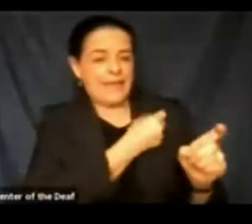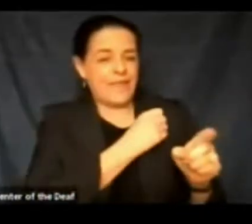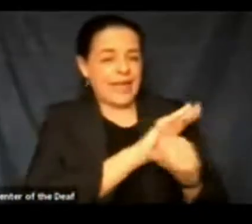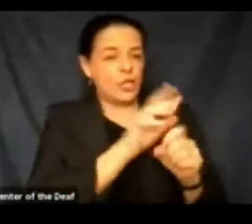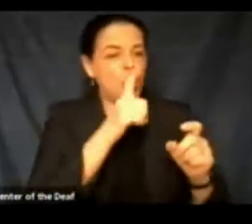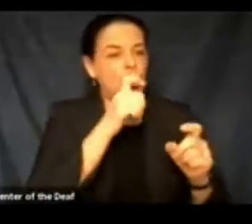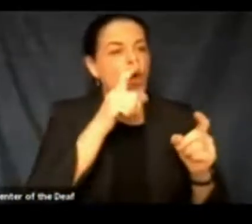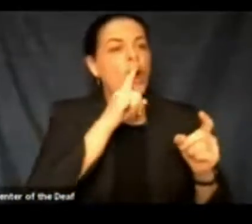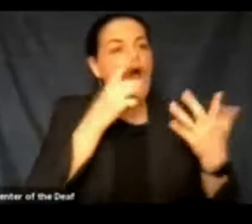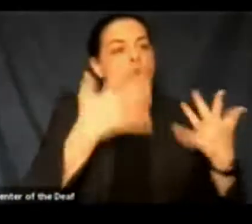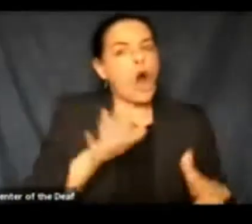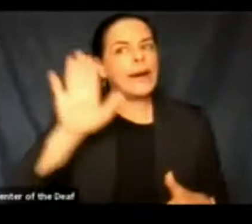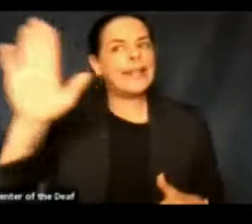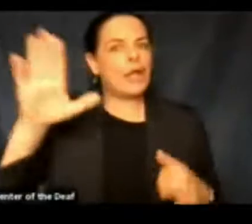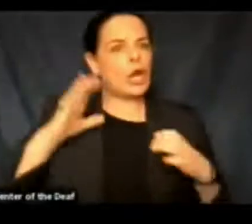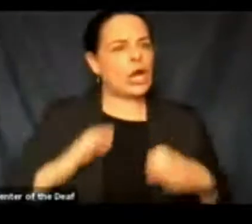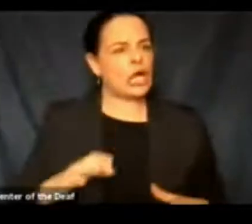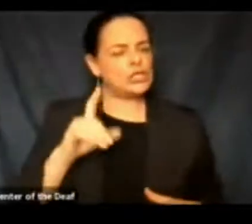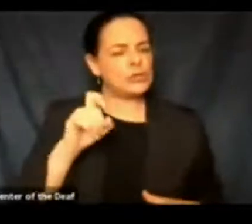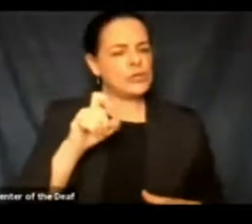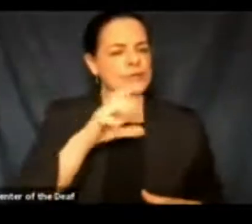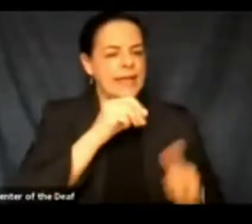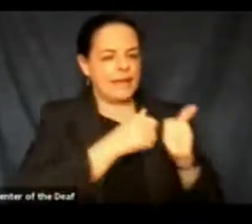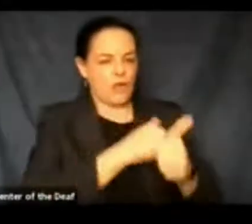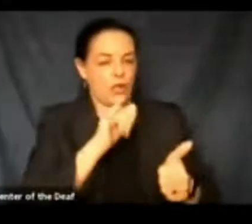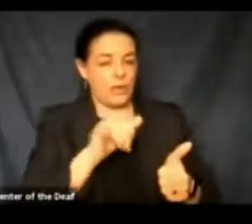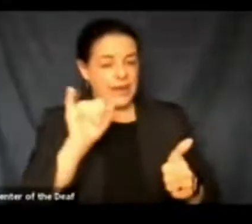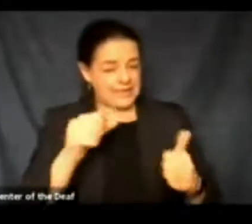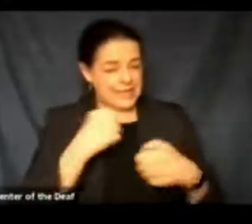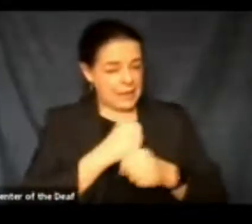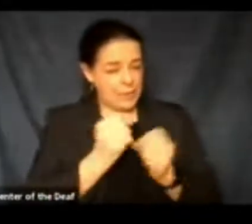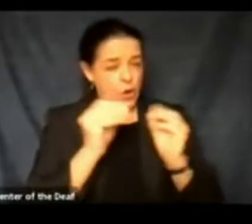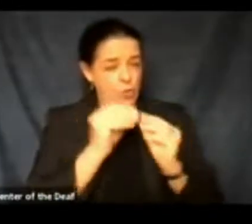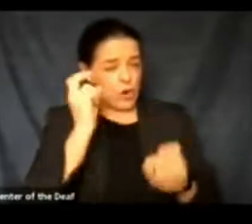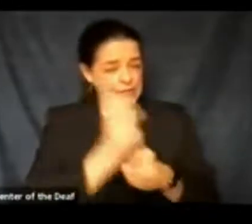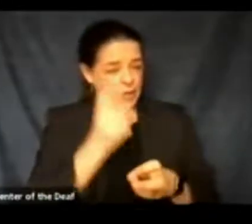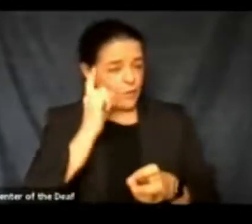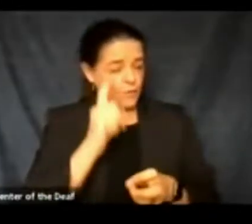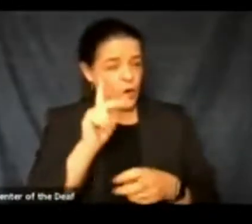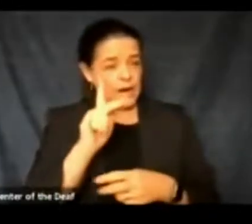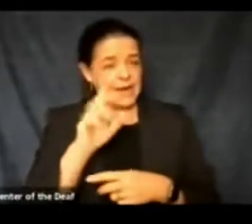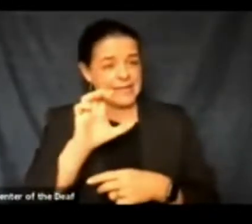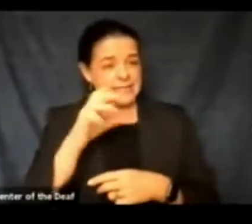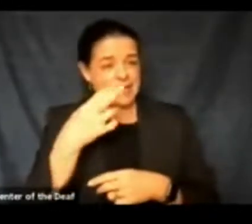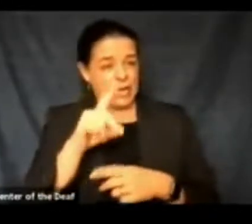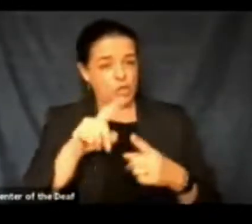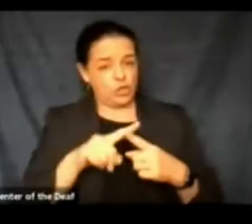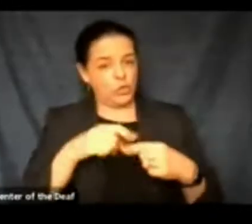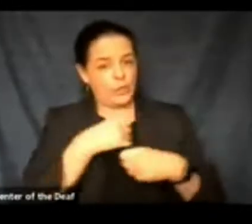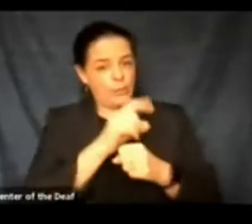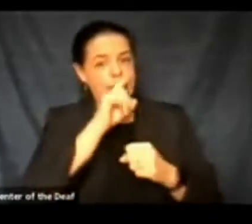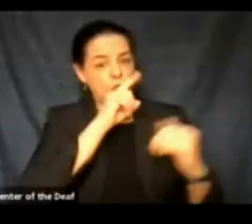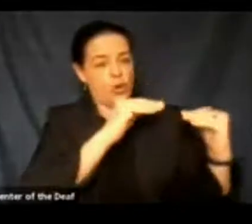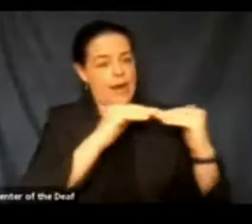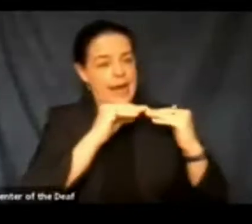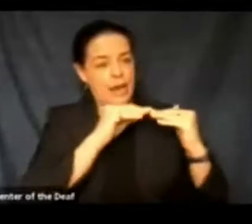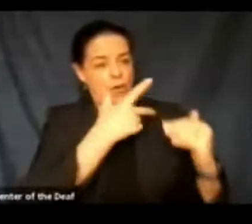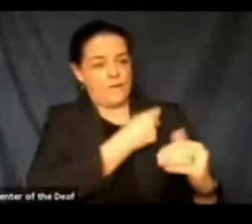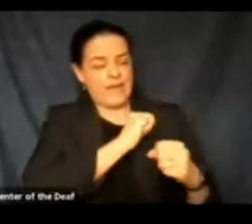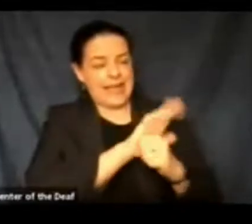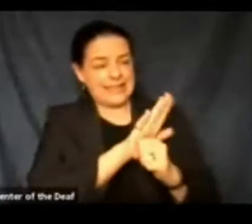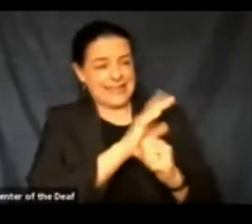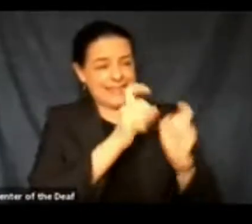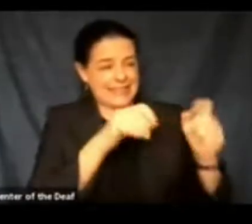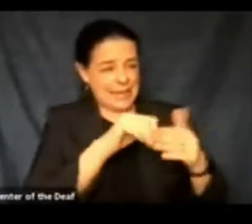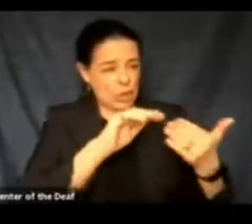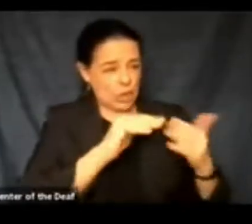already their customers? And a follow-up was, does that make it more difficult for KCHD to ensure equitable vaccine distribution in our community? No,